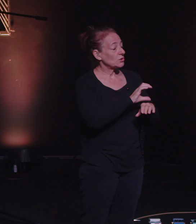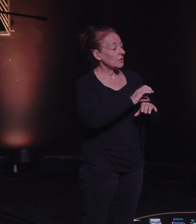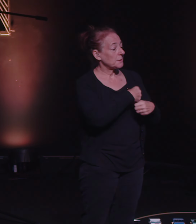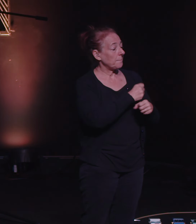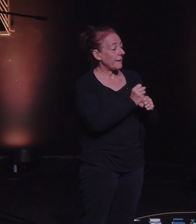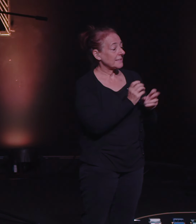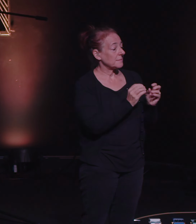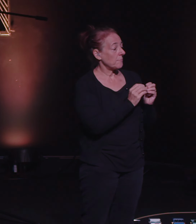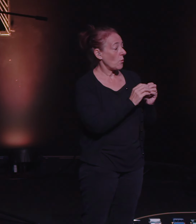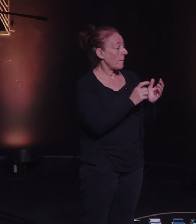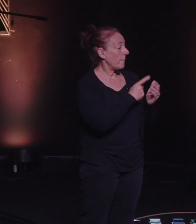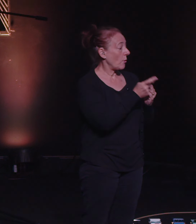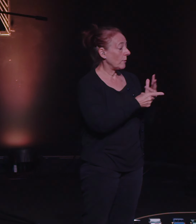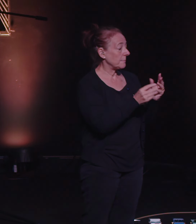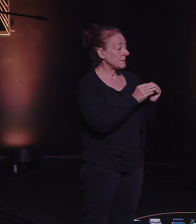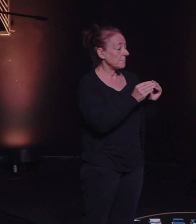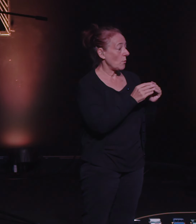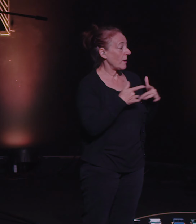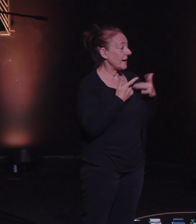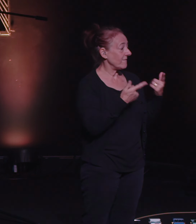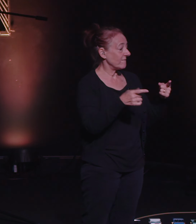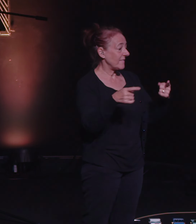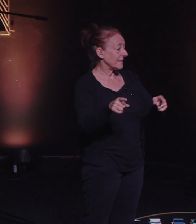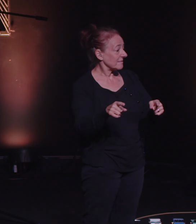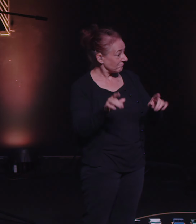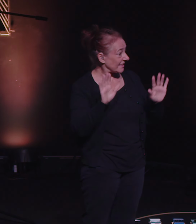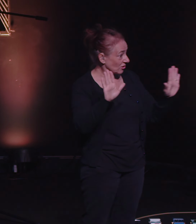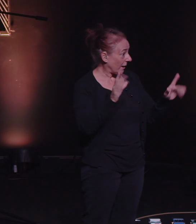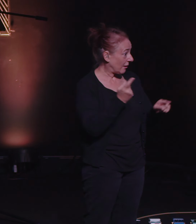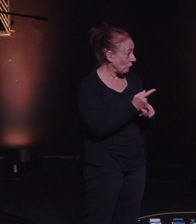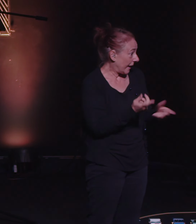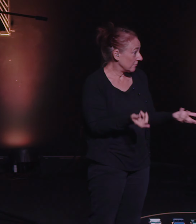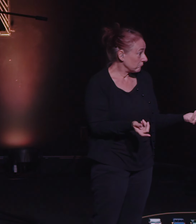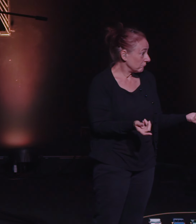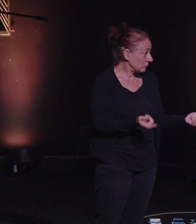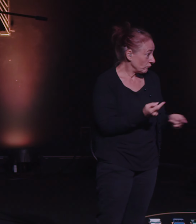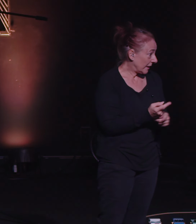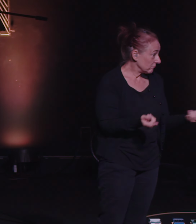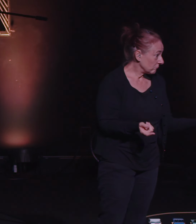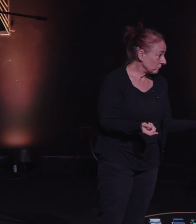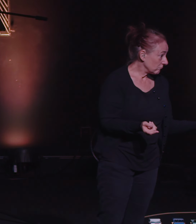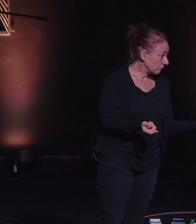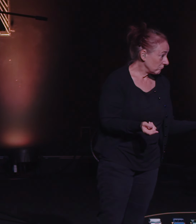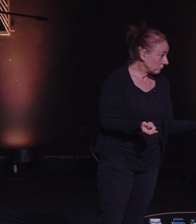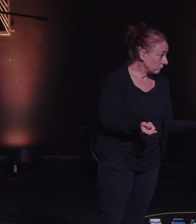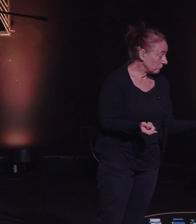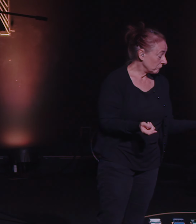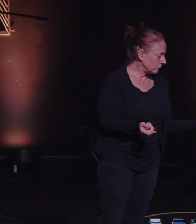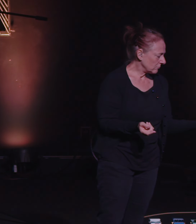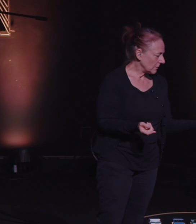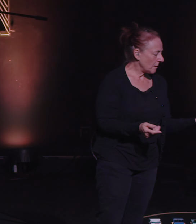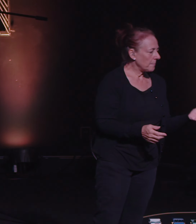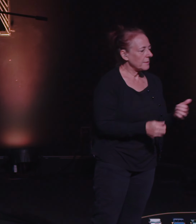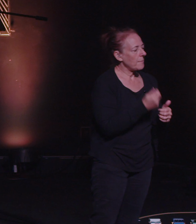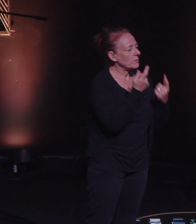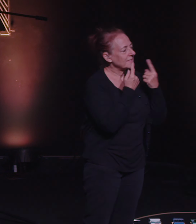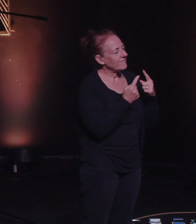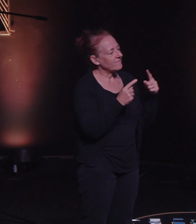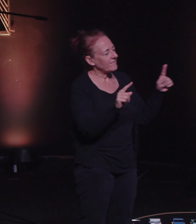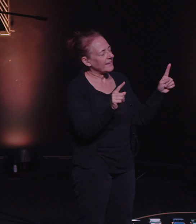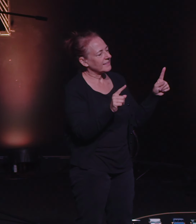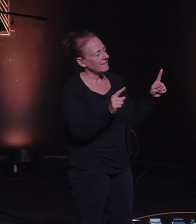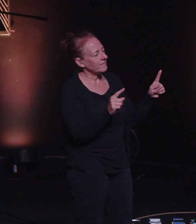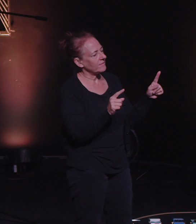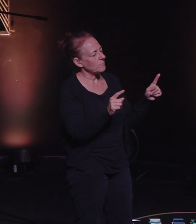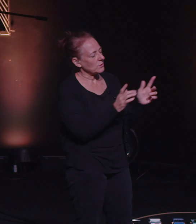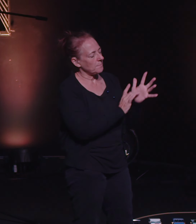create programs and events and stuff to reach out, that's all fantastic. Let me say this. The most effective and the